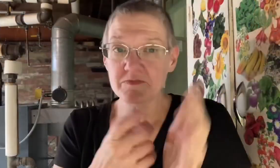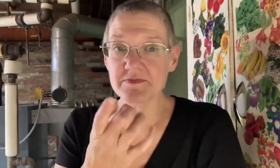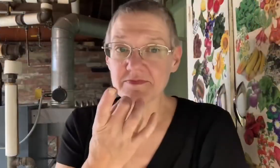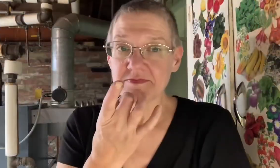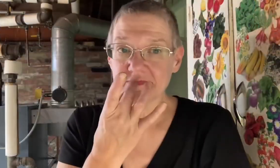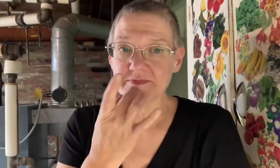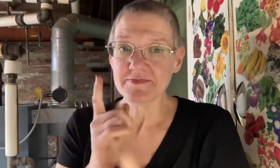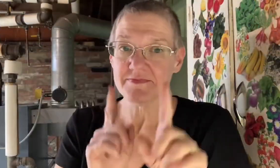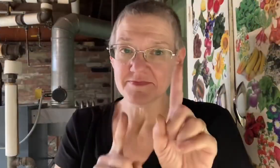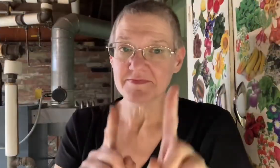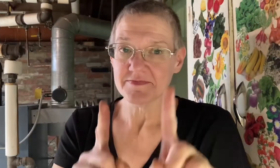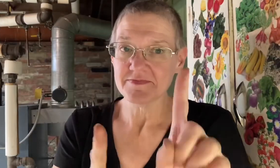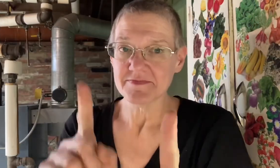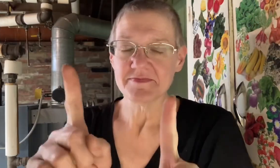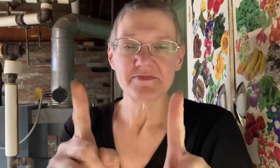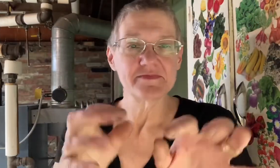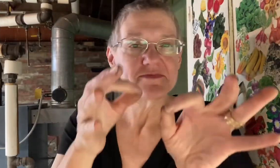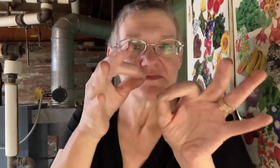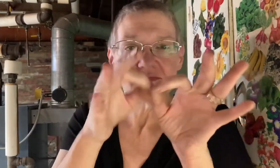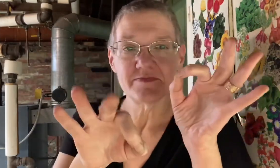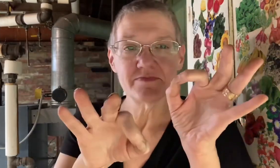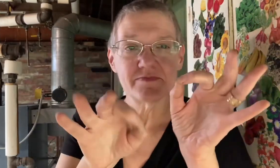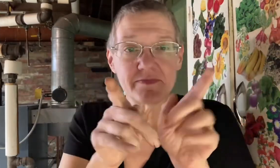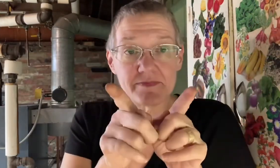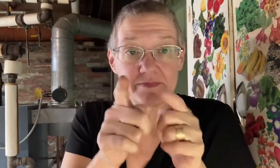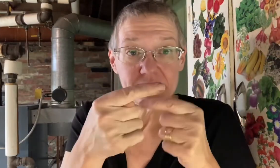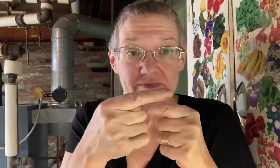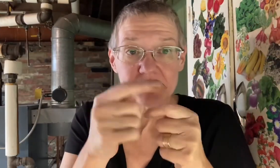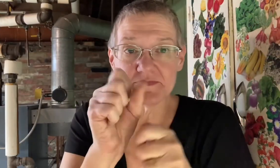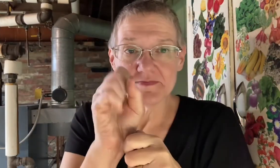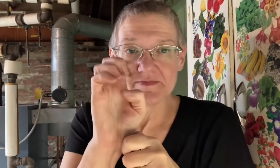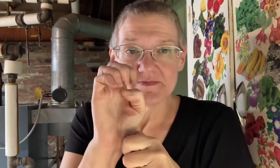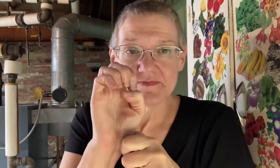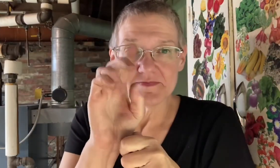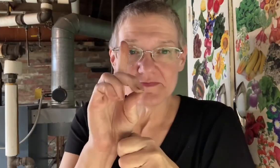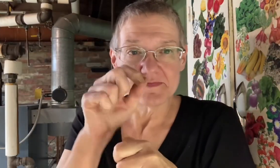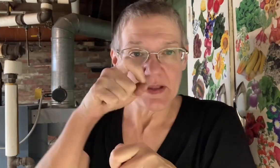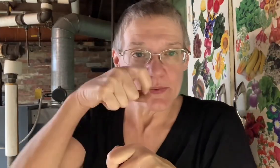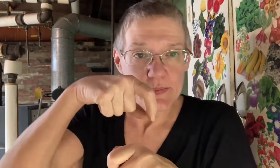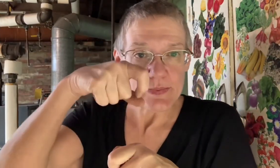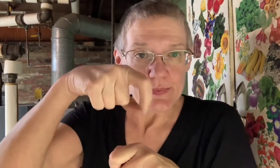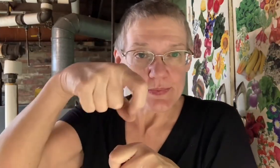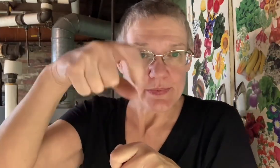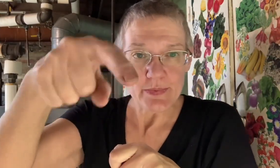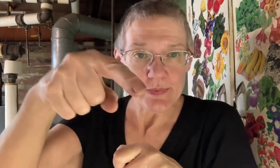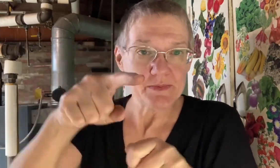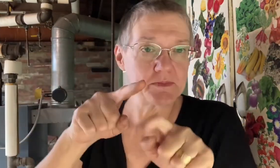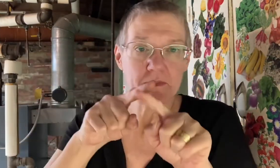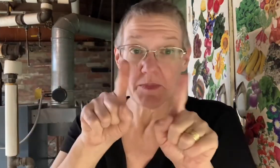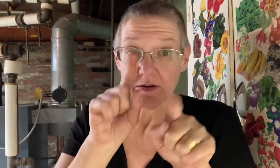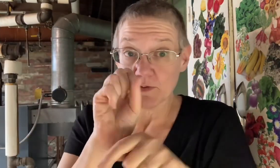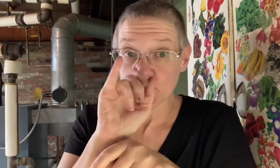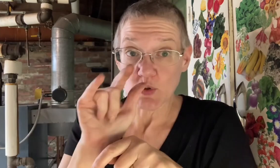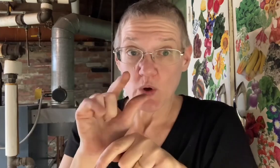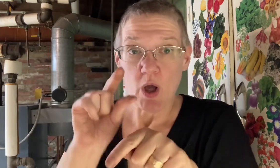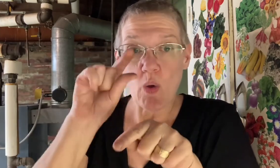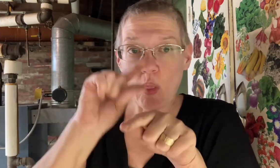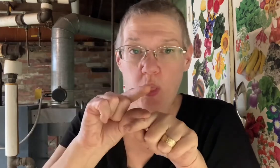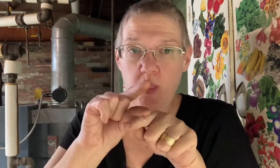And they do require light to germinate. So I just put the seeds in the holes in the soil blocks, but I